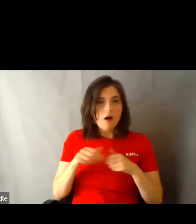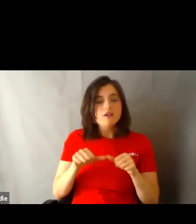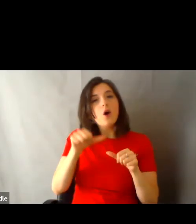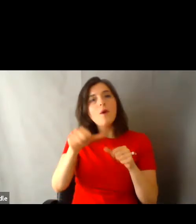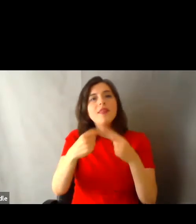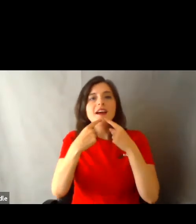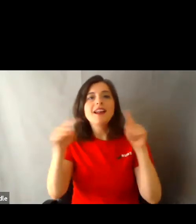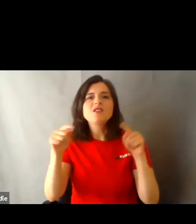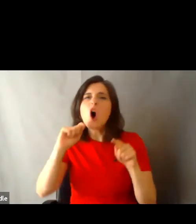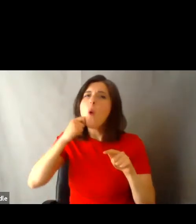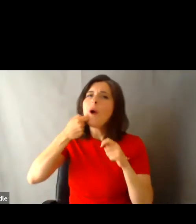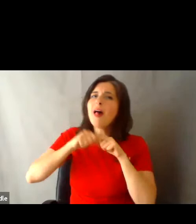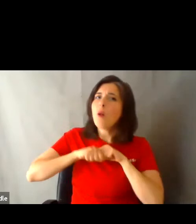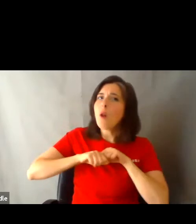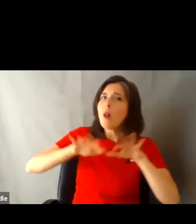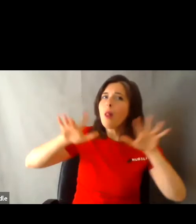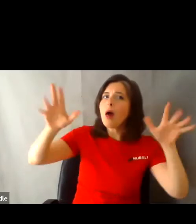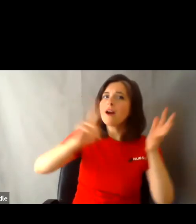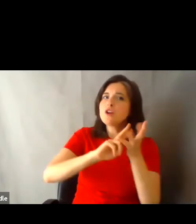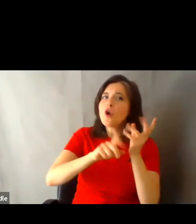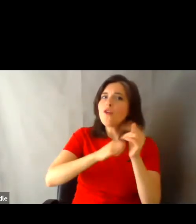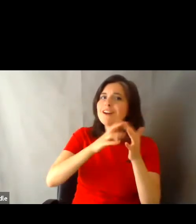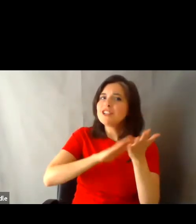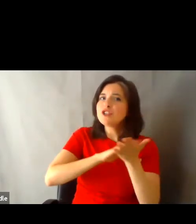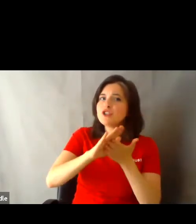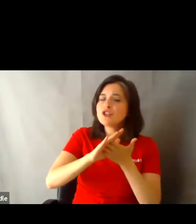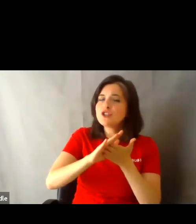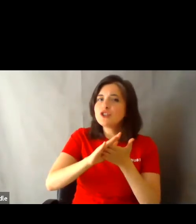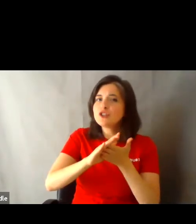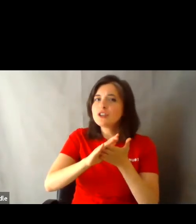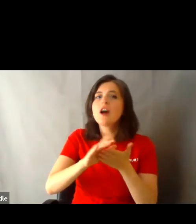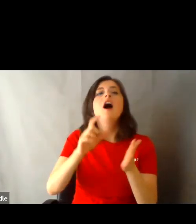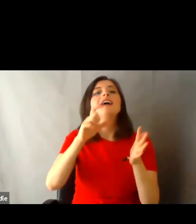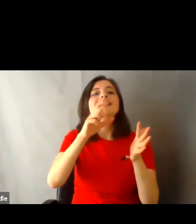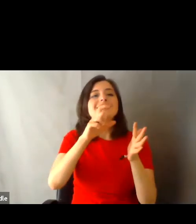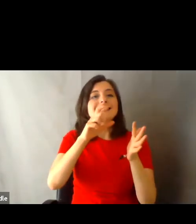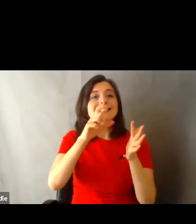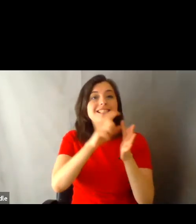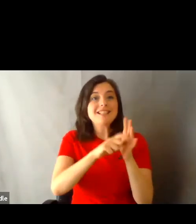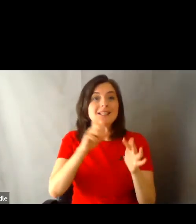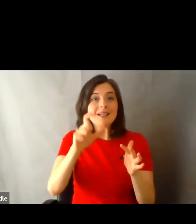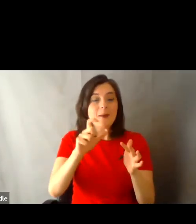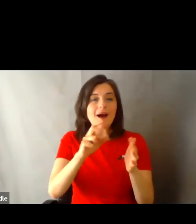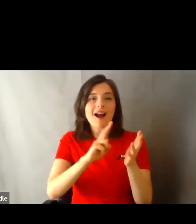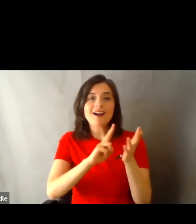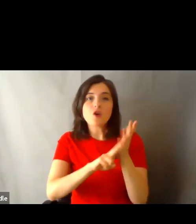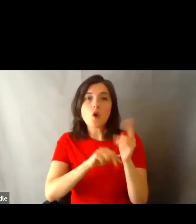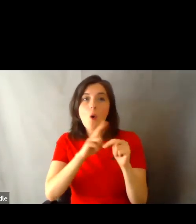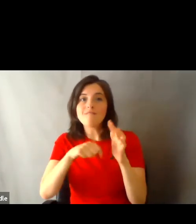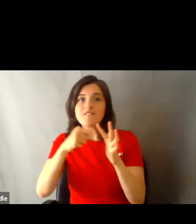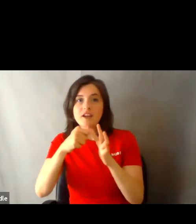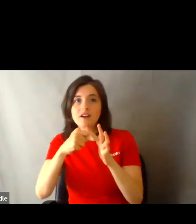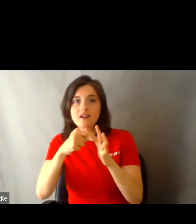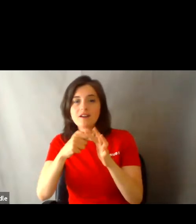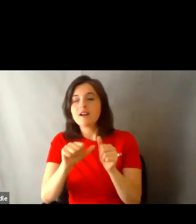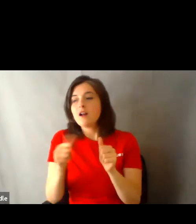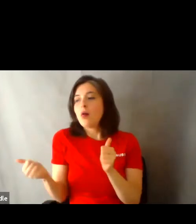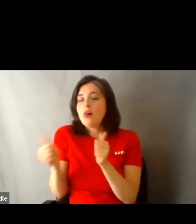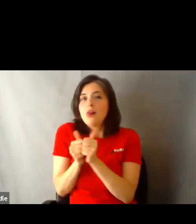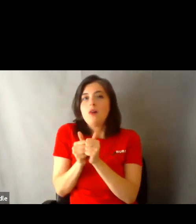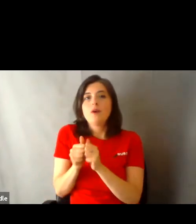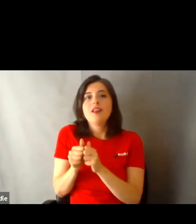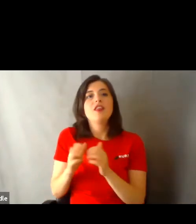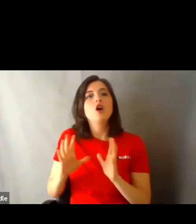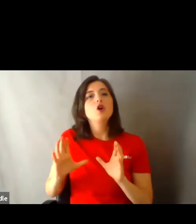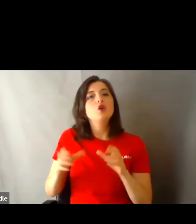announced they were going to roll it out in Norwich, DPAC Norfolk got together with Unite Community,